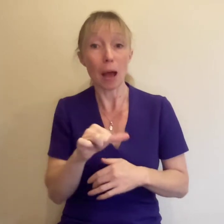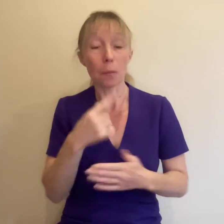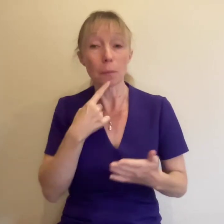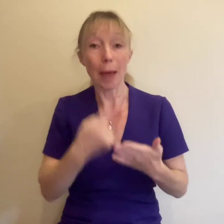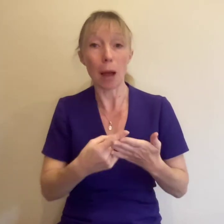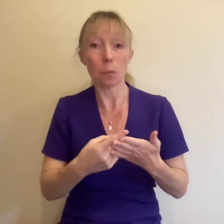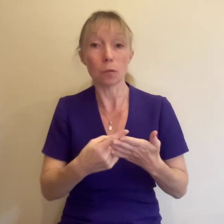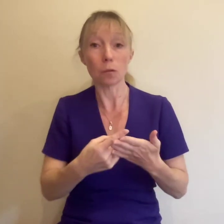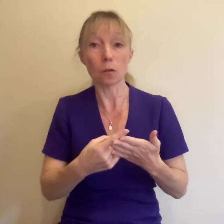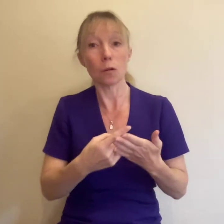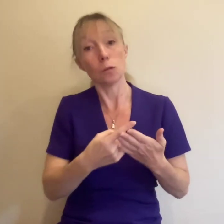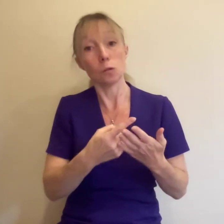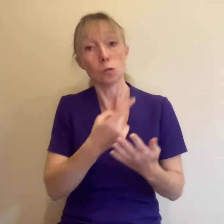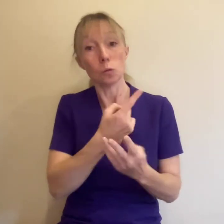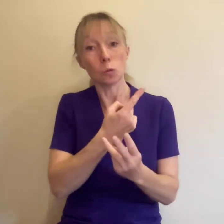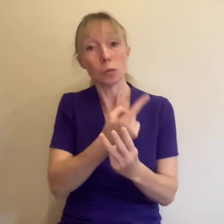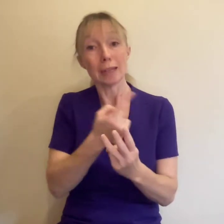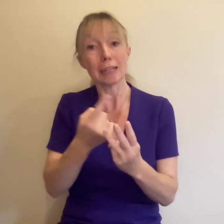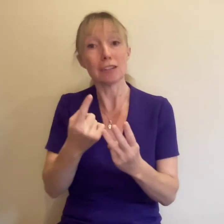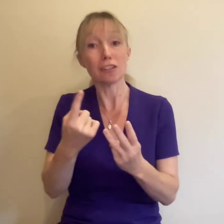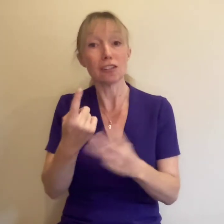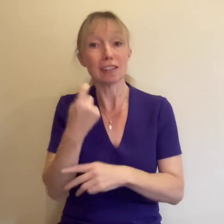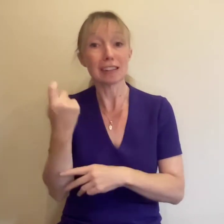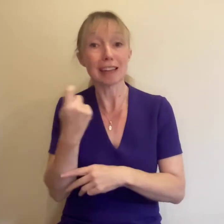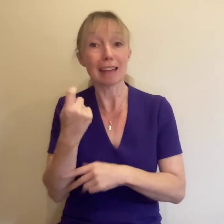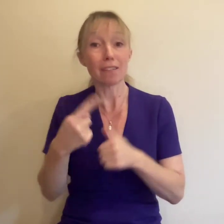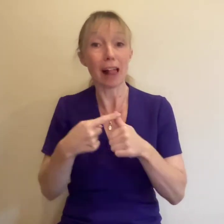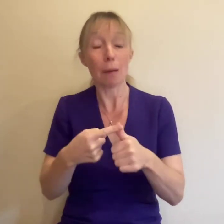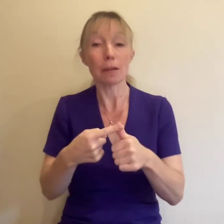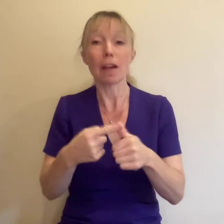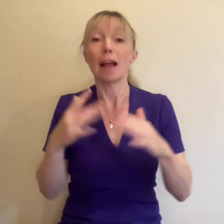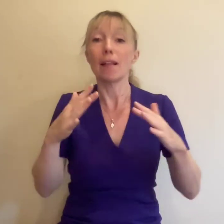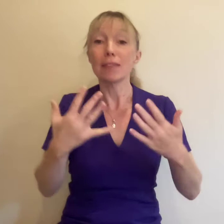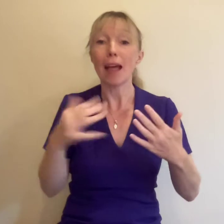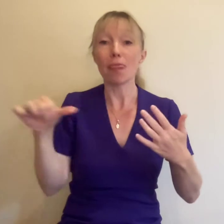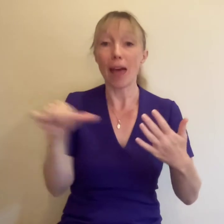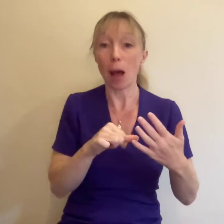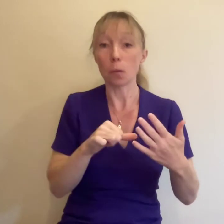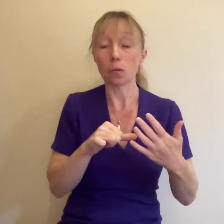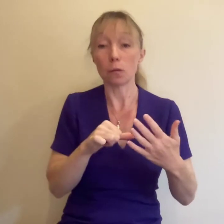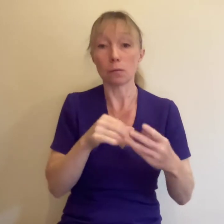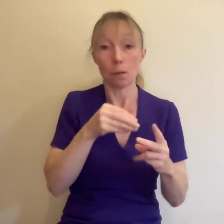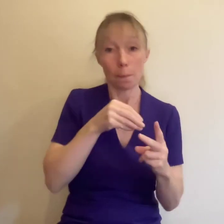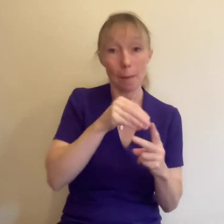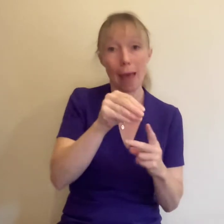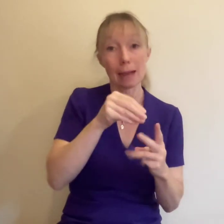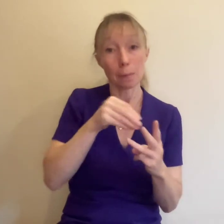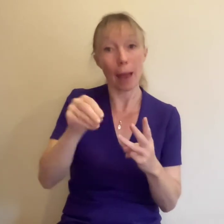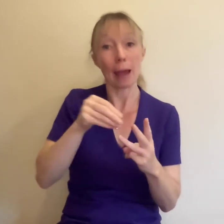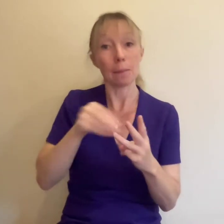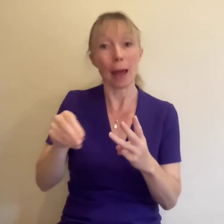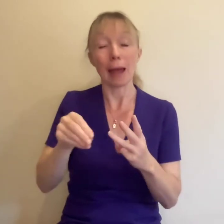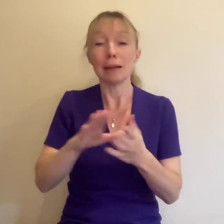applicant. £10,000 of each bursary will be paid to the writer to create time to write,